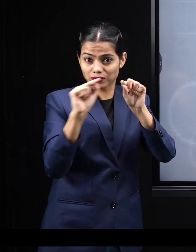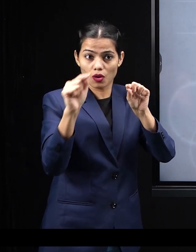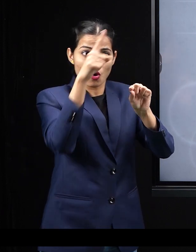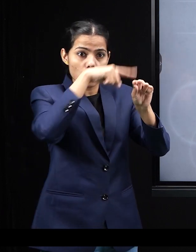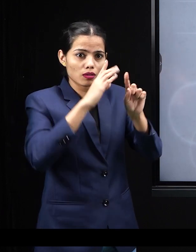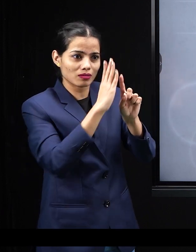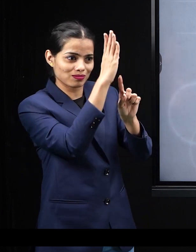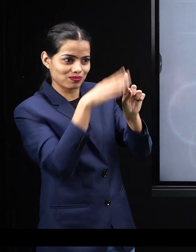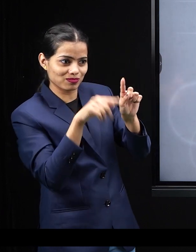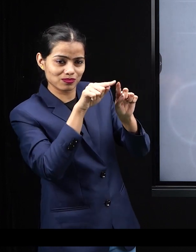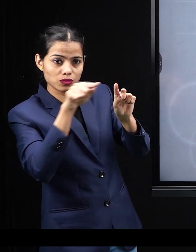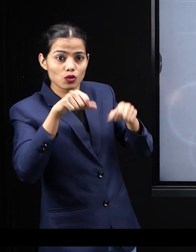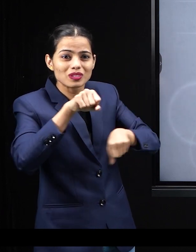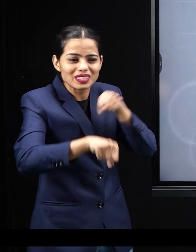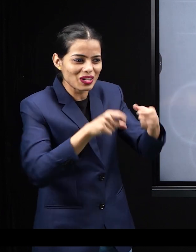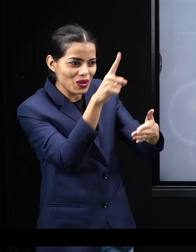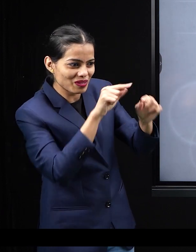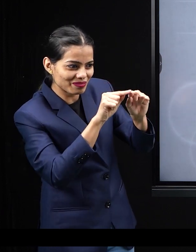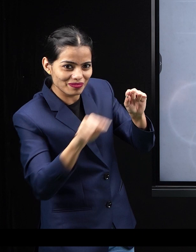chord, and circumference.